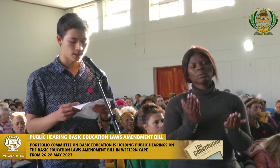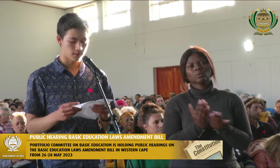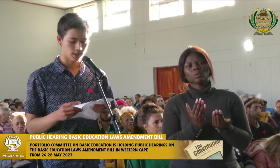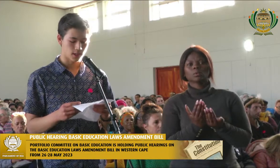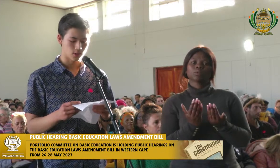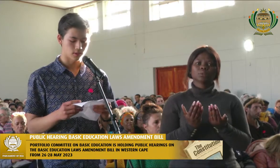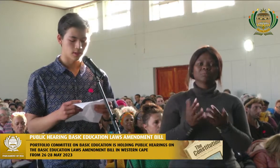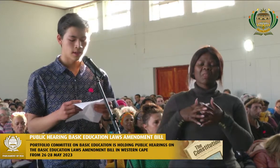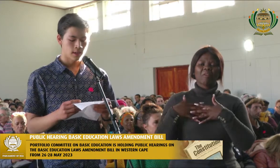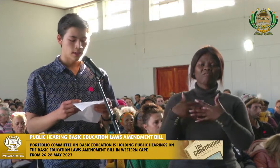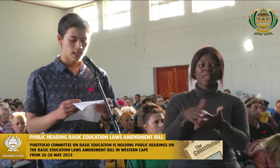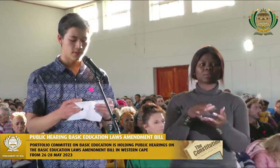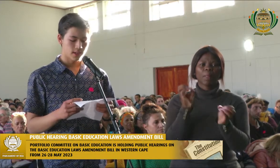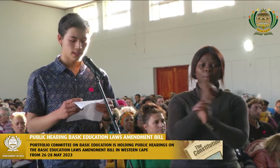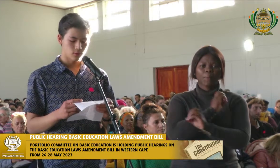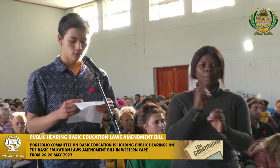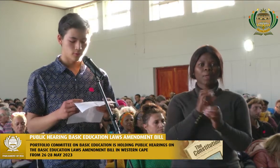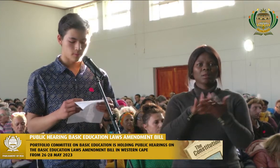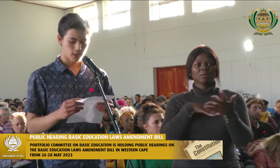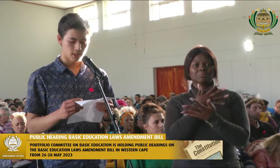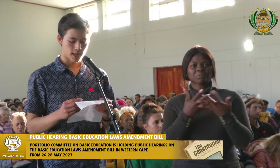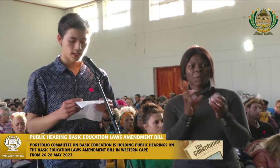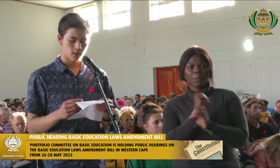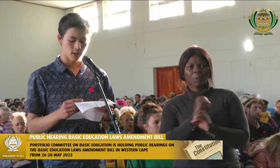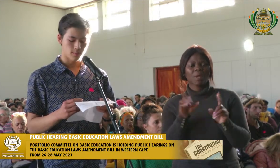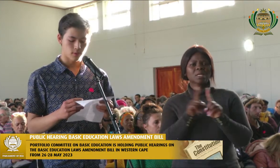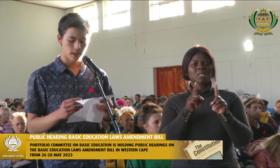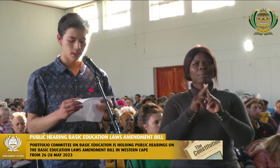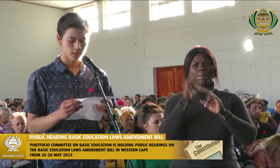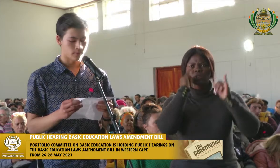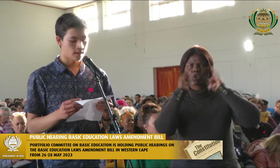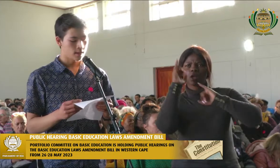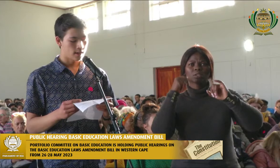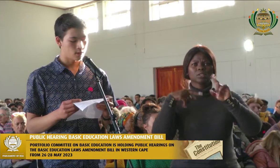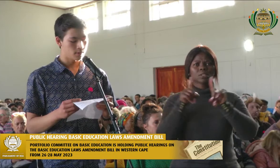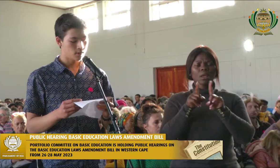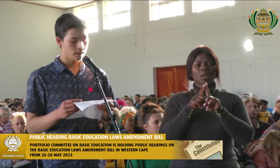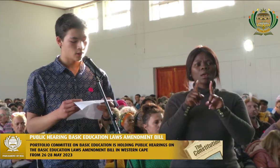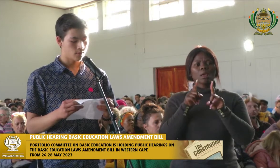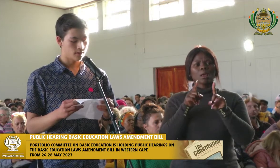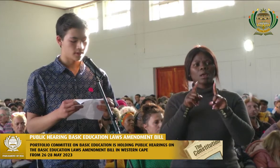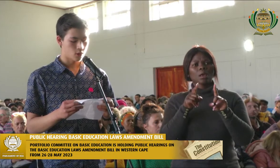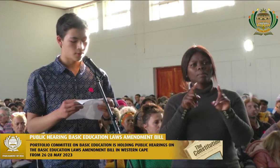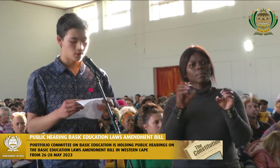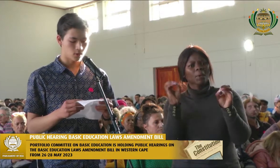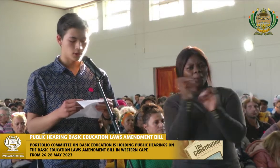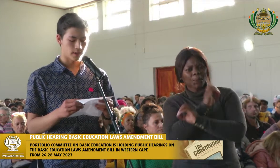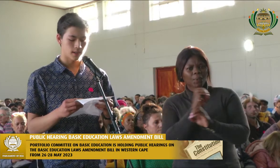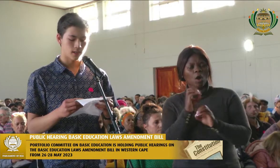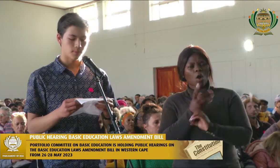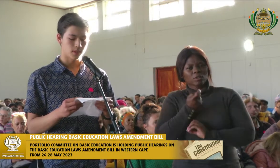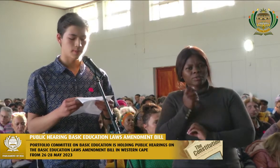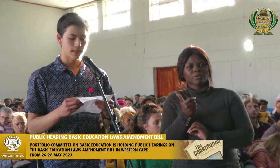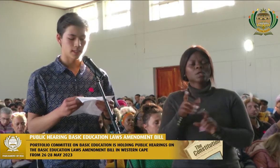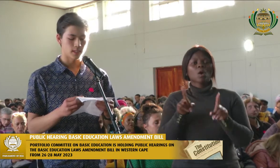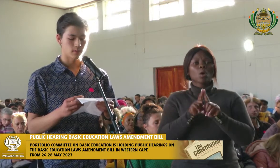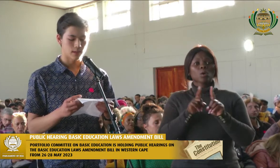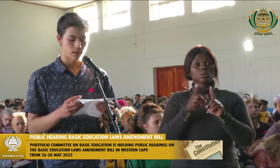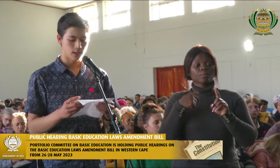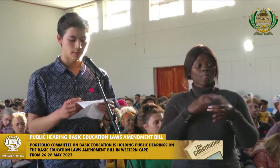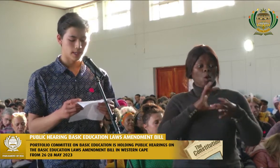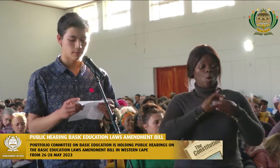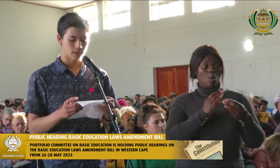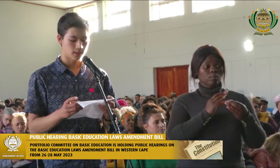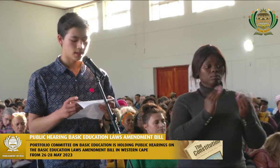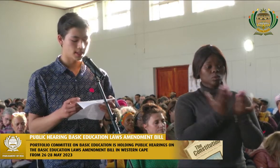with inflexible schedules, leaving little room for imagination or exploration. Homeschooling offers an open door to endless possibilities,